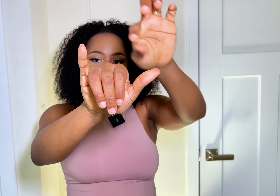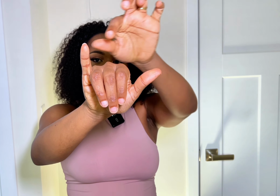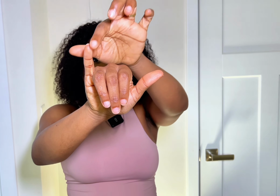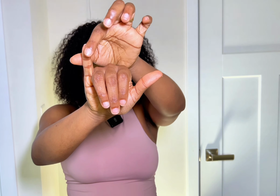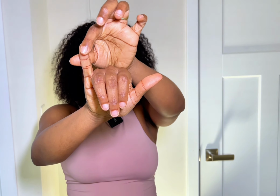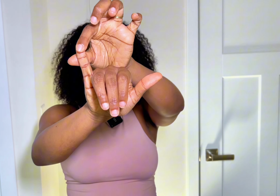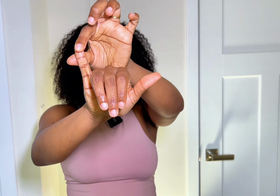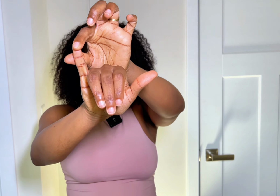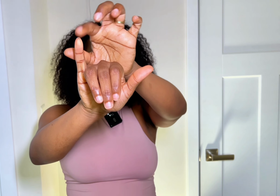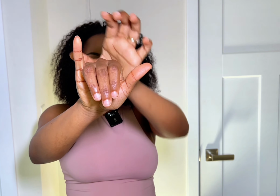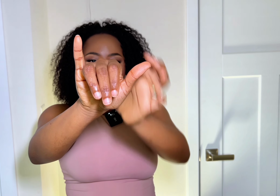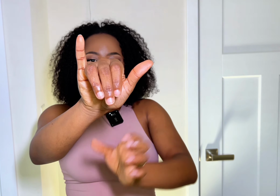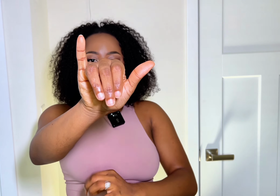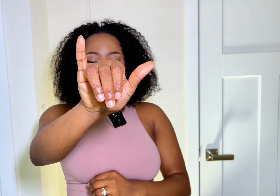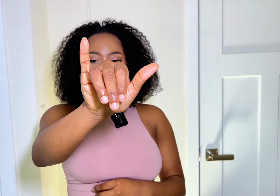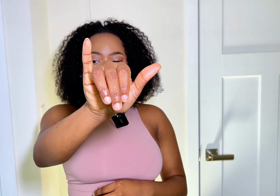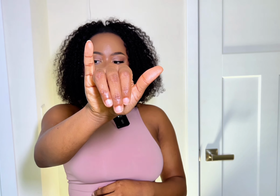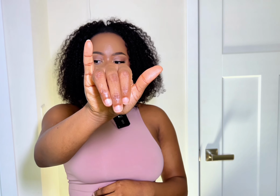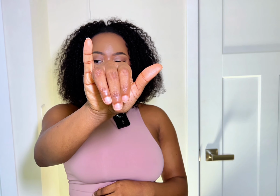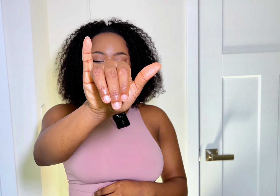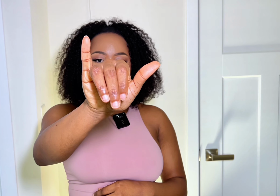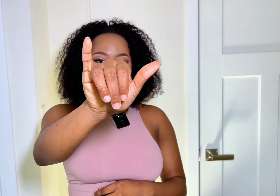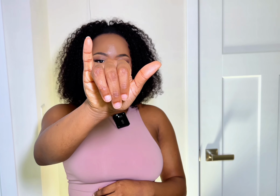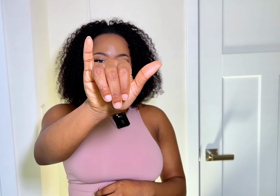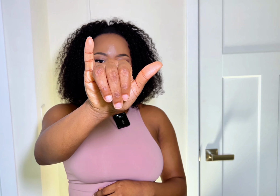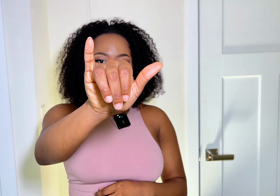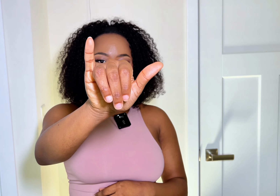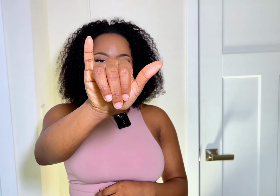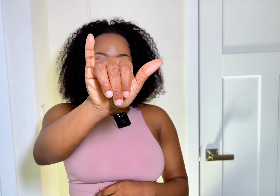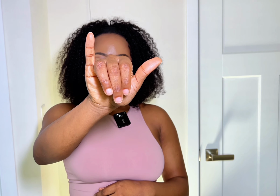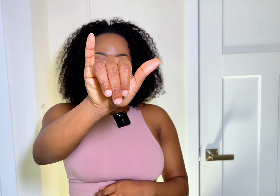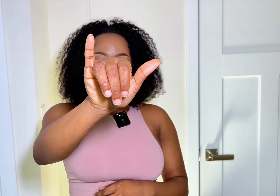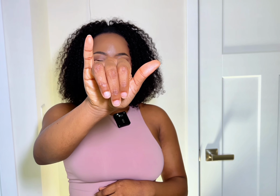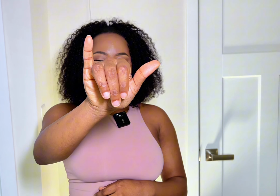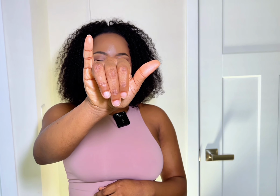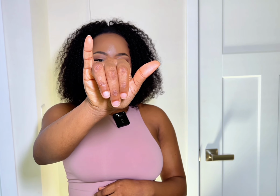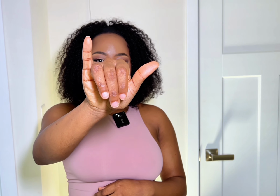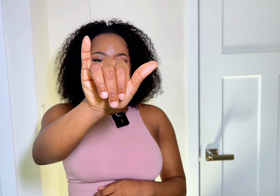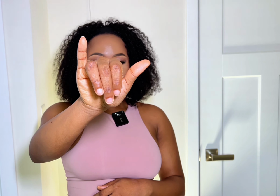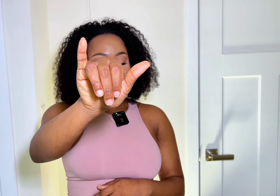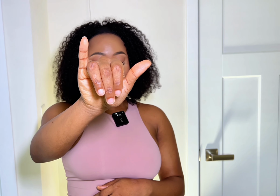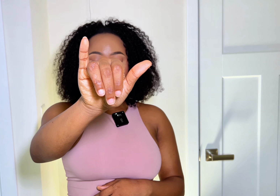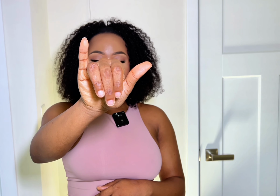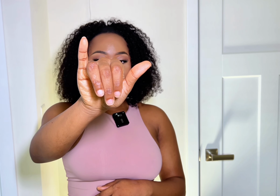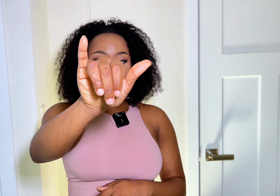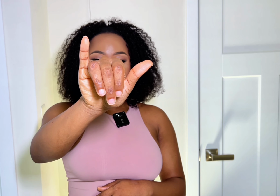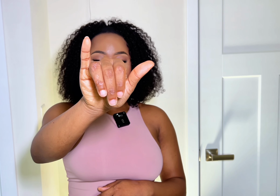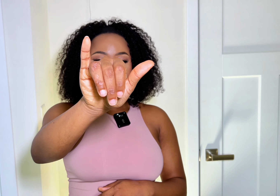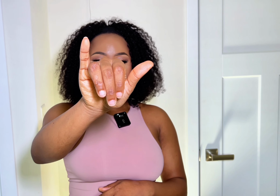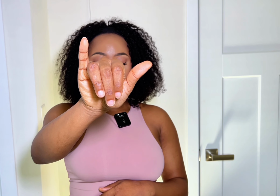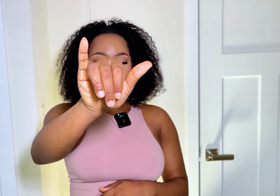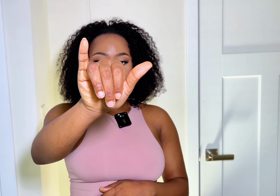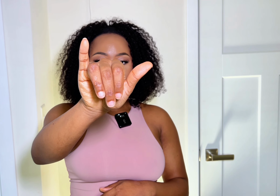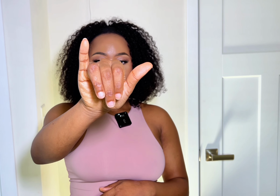and your pinky finger like this, makes Y. Y. Z should be the easiest among all.